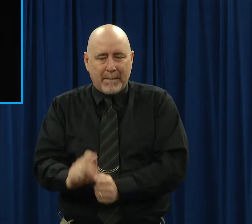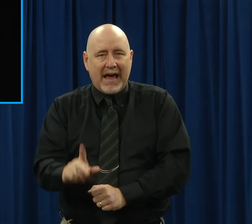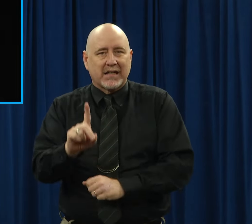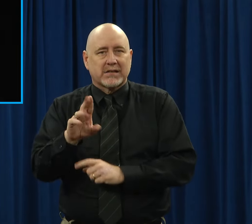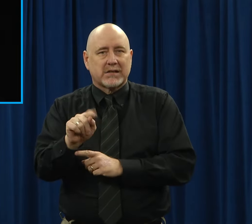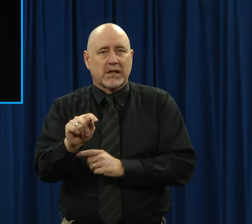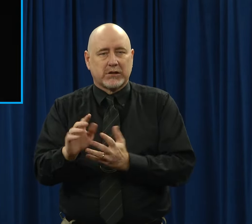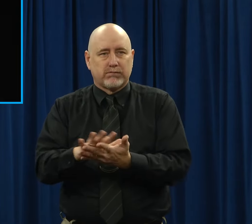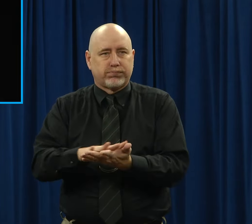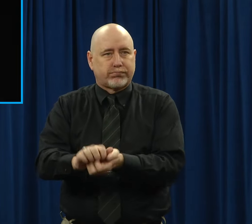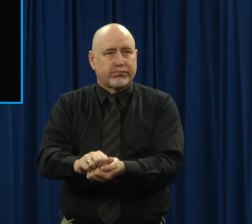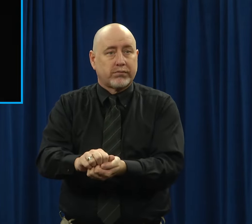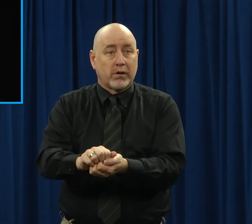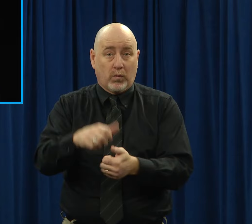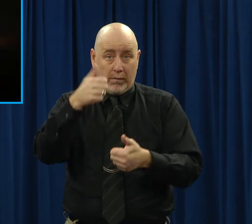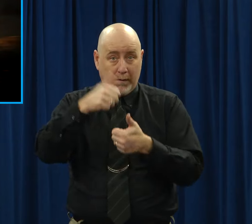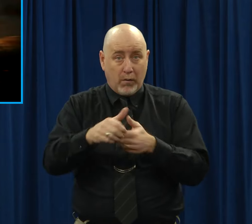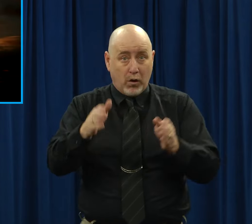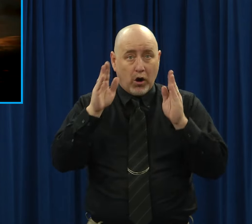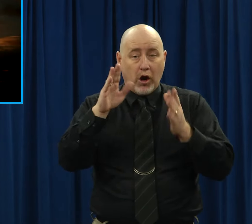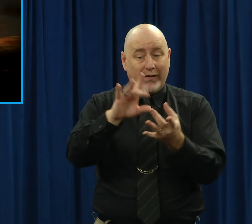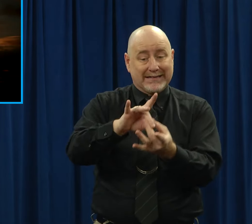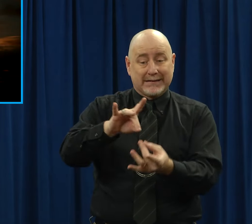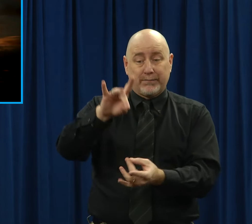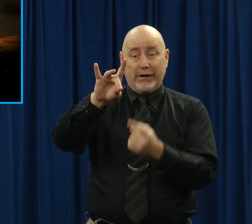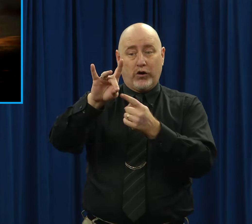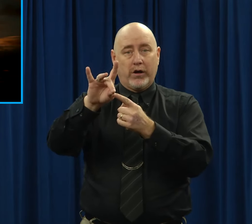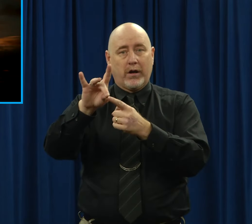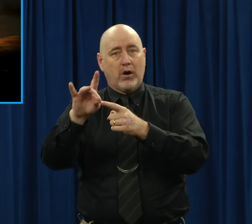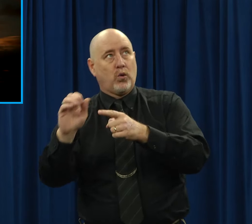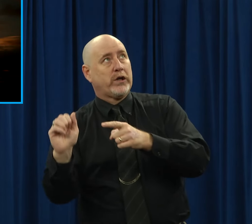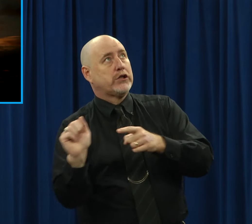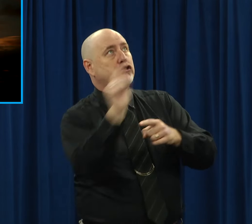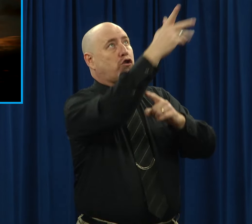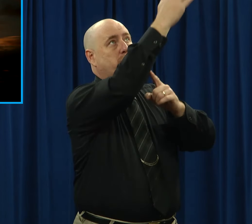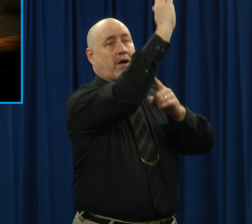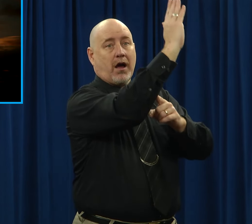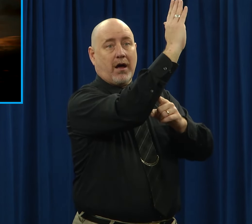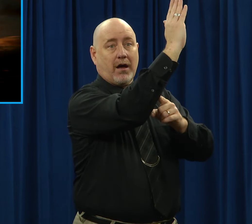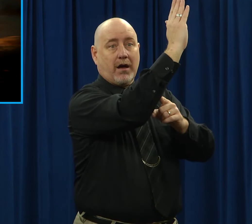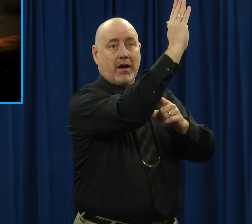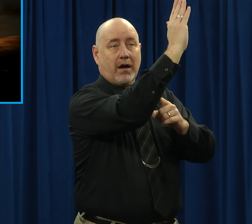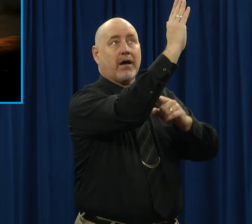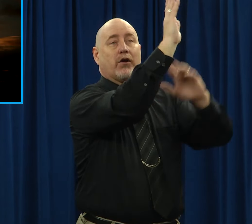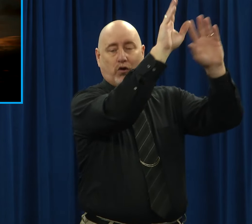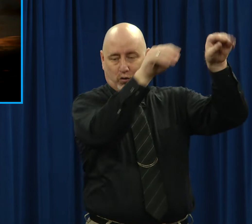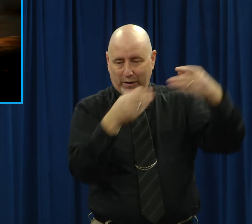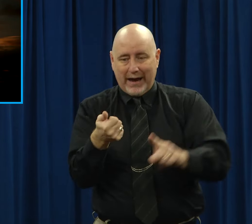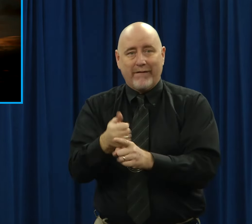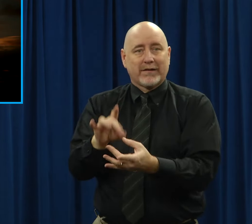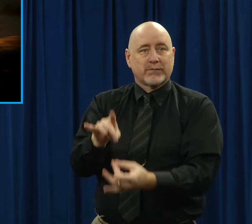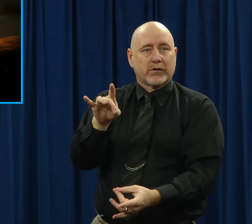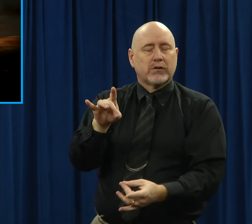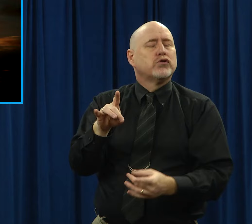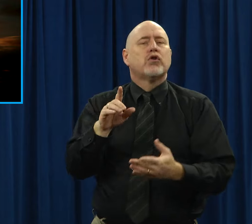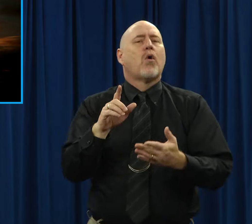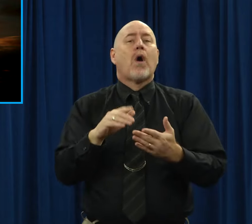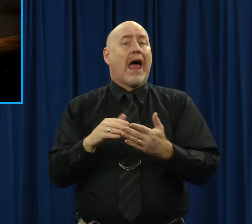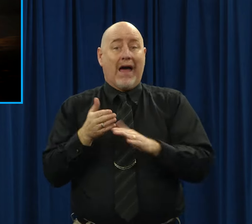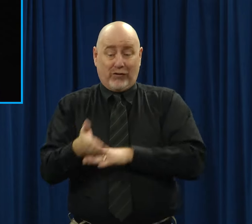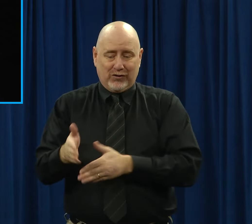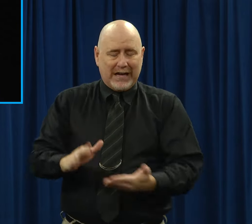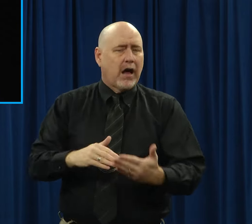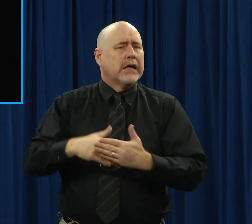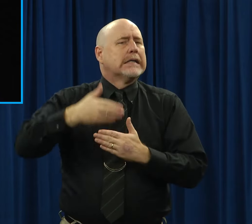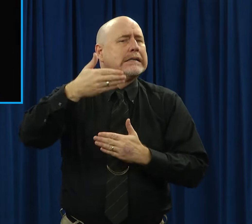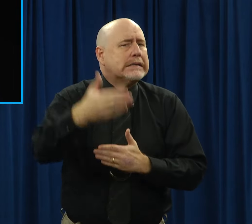to return to the ground and the elements. Now listen, and the spirit will return to God who gave it.